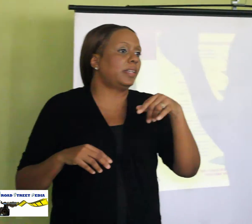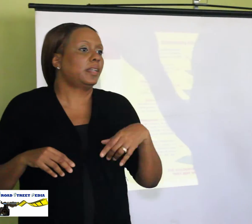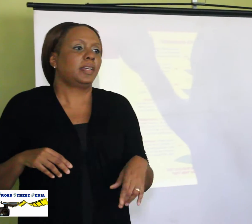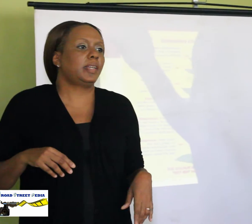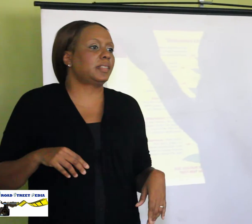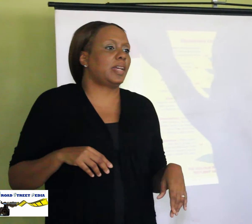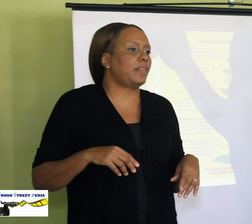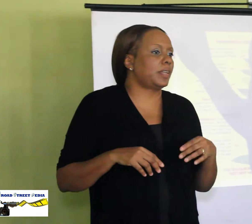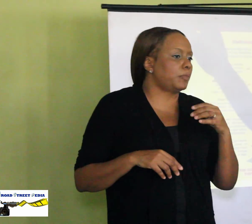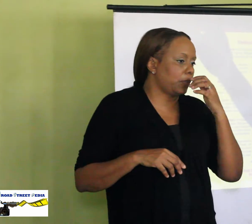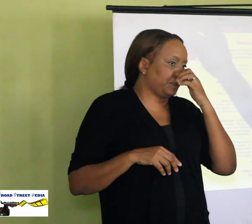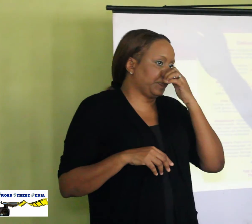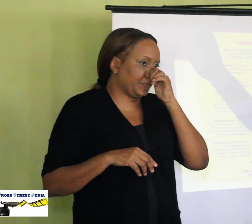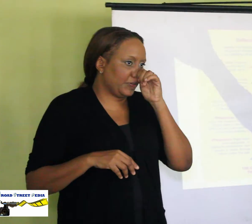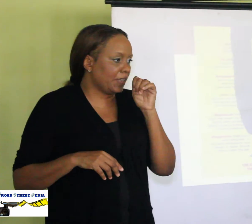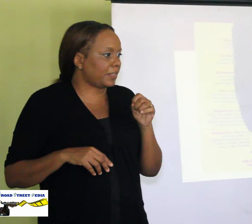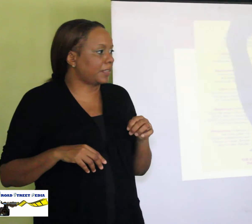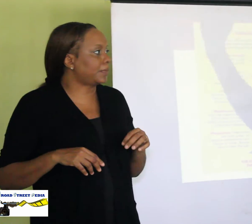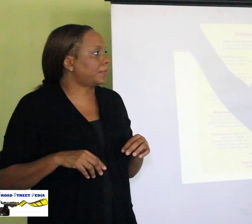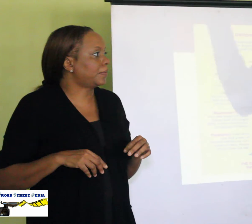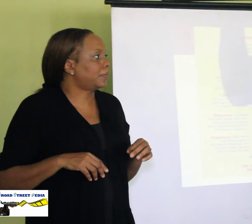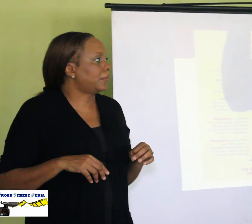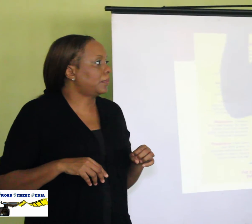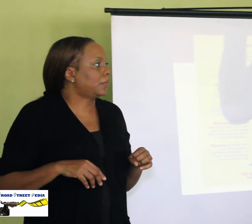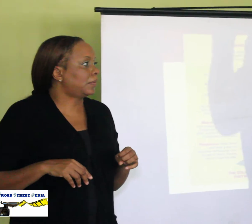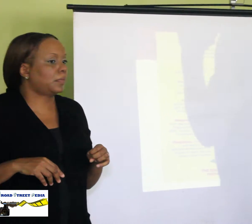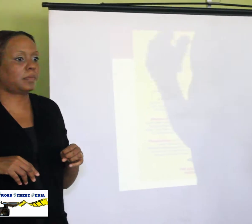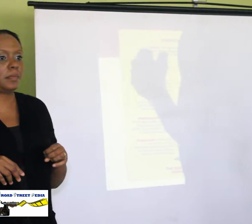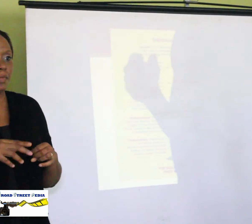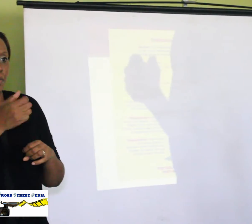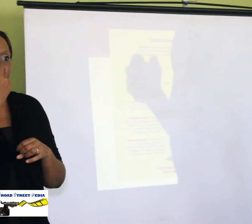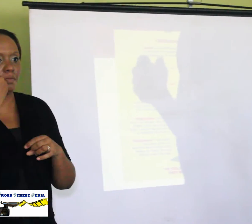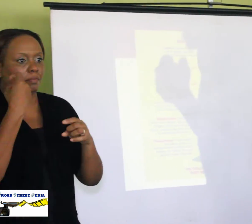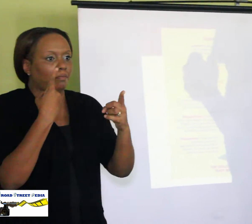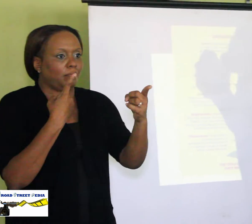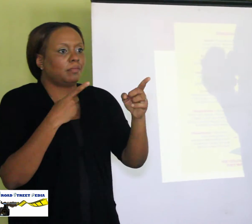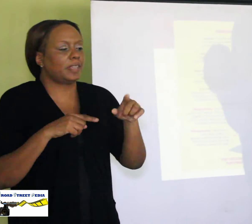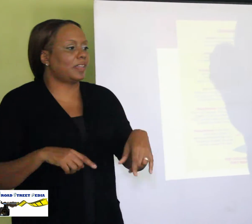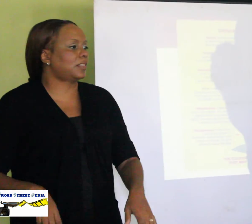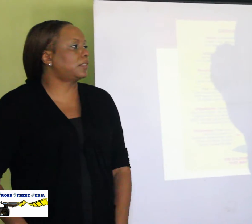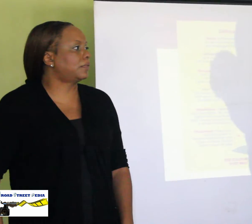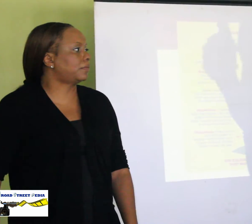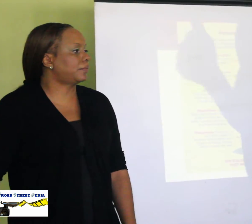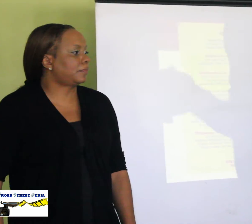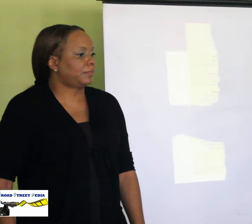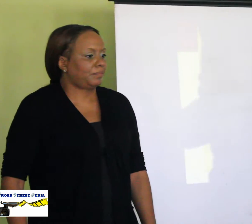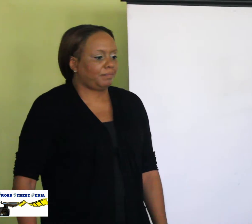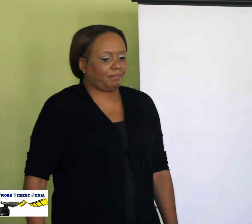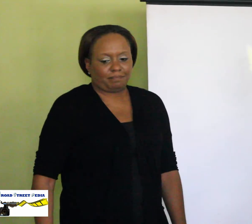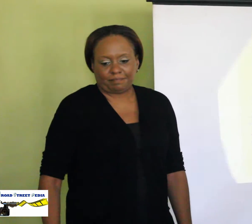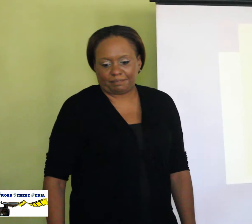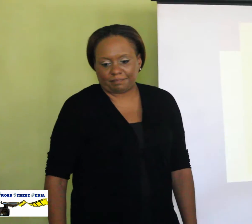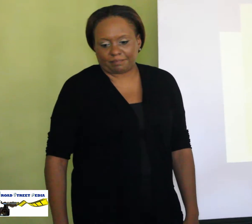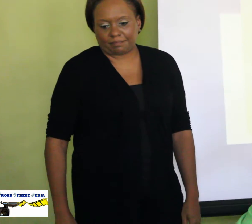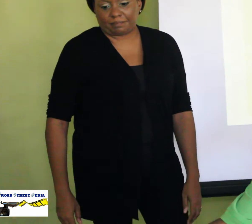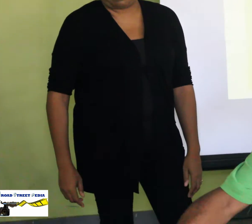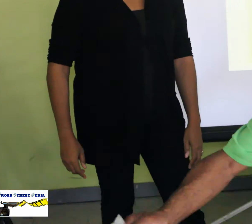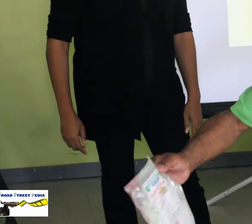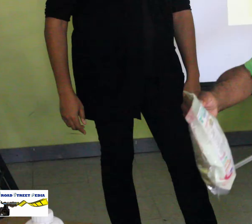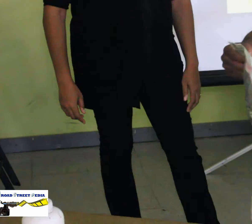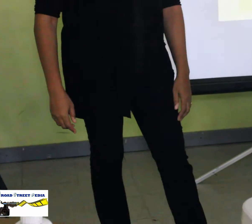No, he doesn't have any. Yes. I just want to answer the question. Yes.